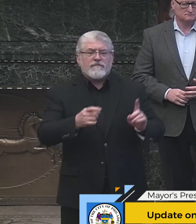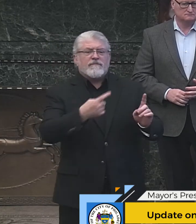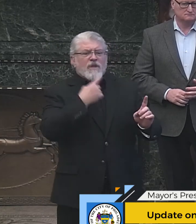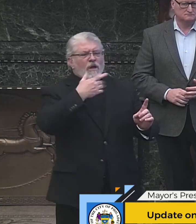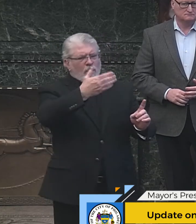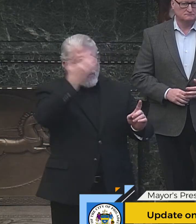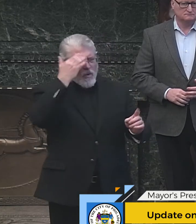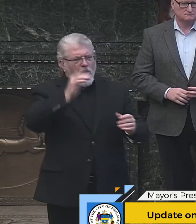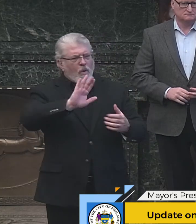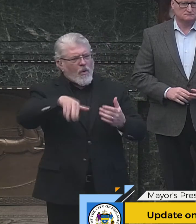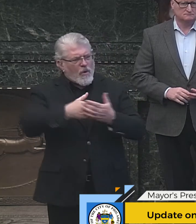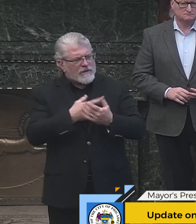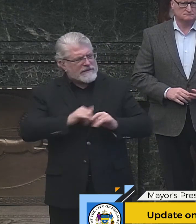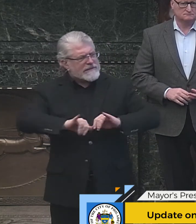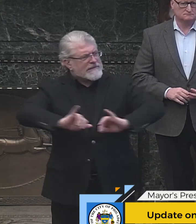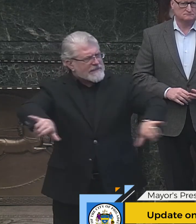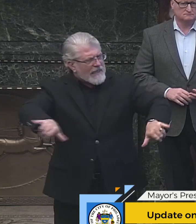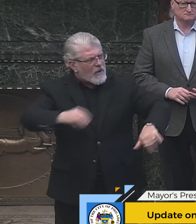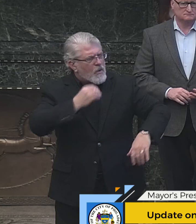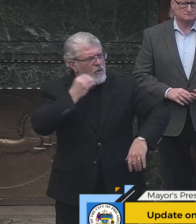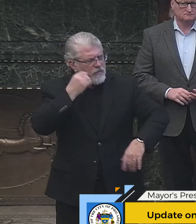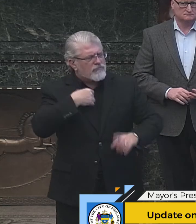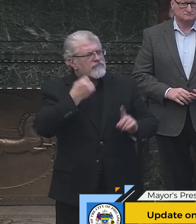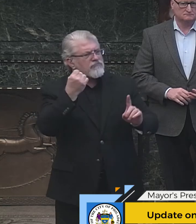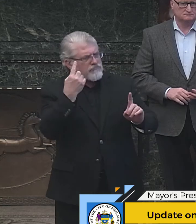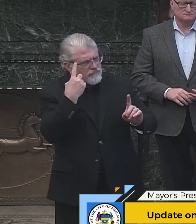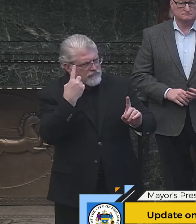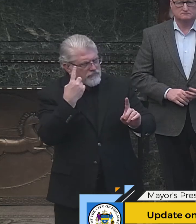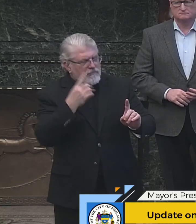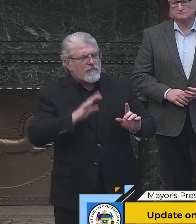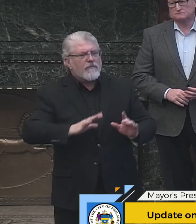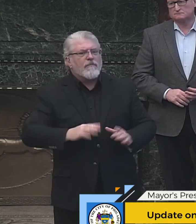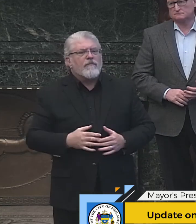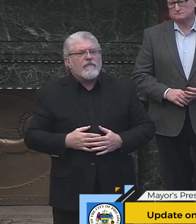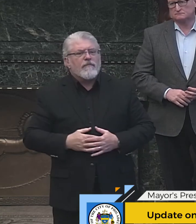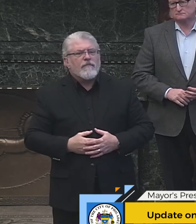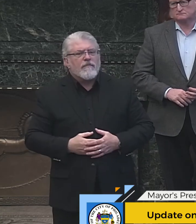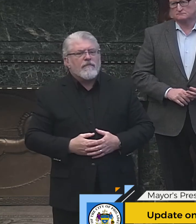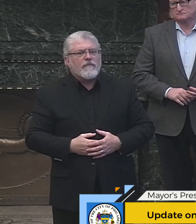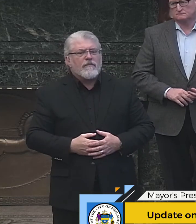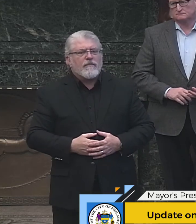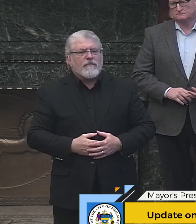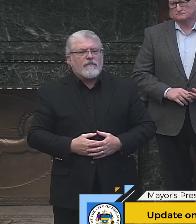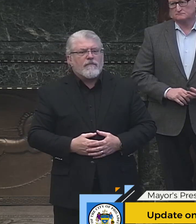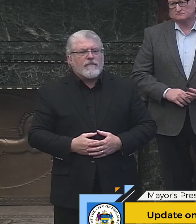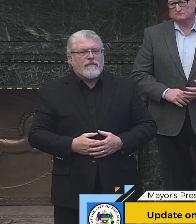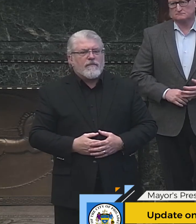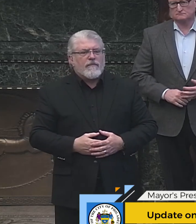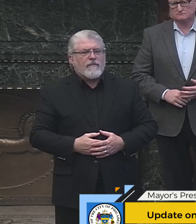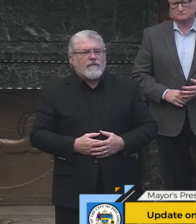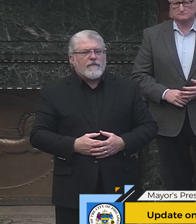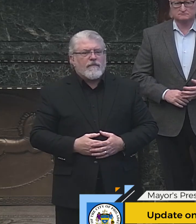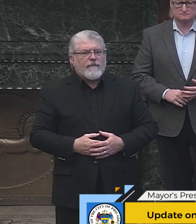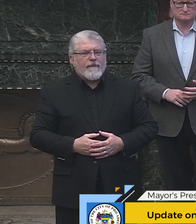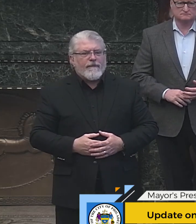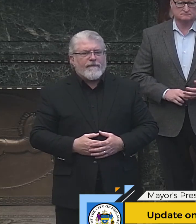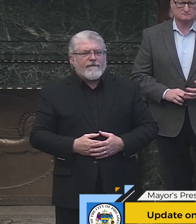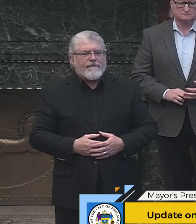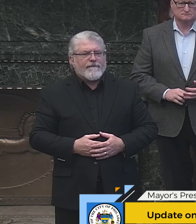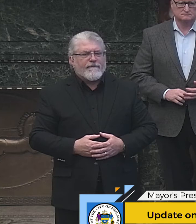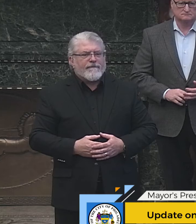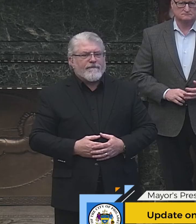about that, but, it's like the social messaging as far as shelter in place, and you mentioned other cities, and a lot of other cities have used that message.